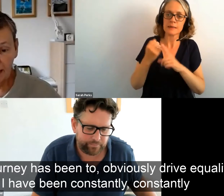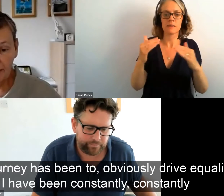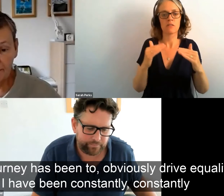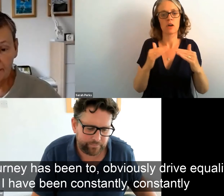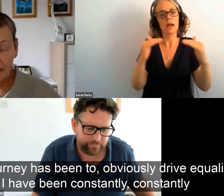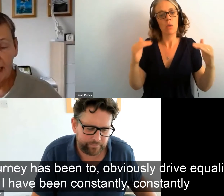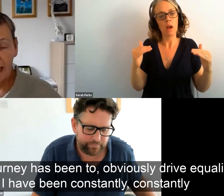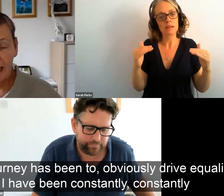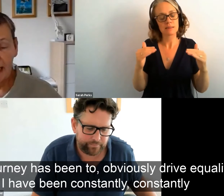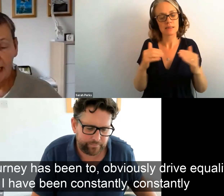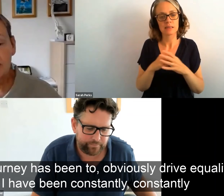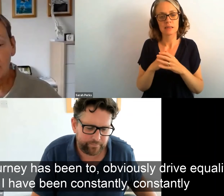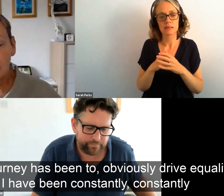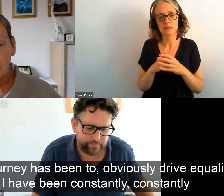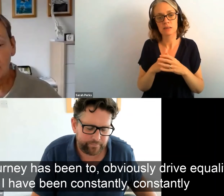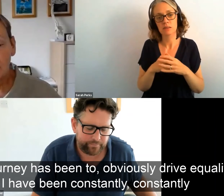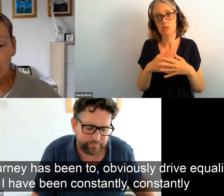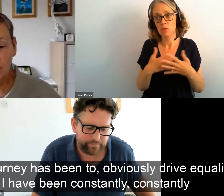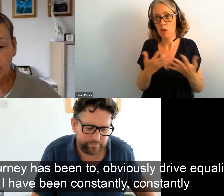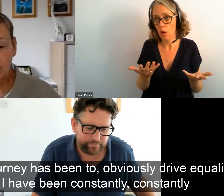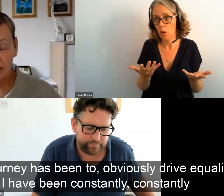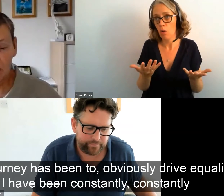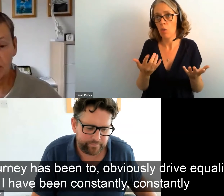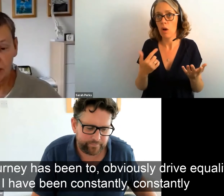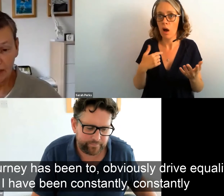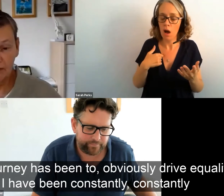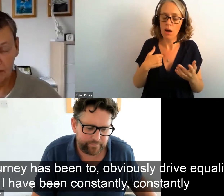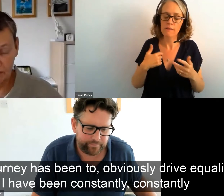And so, you know, I've had to constantly